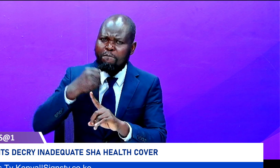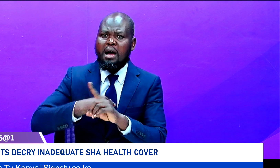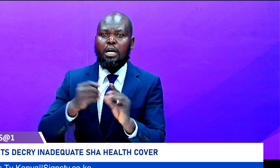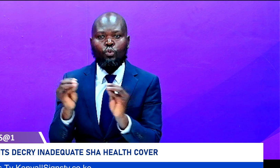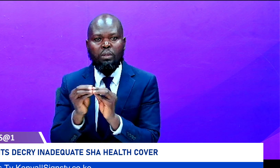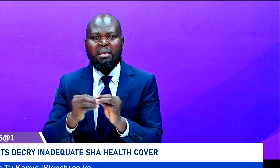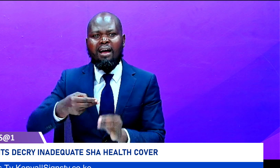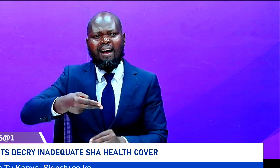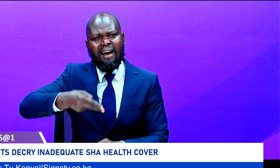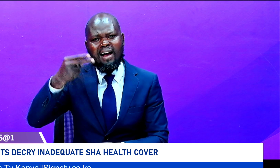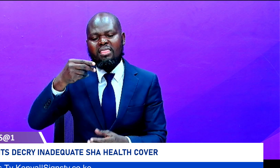treatment.